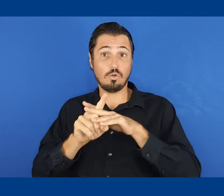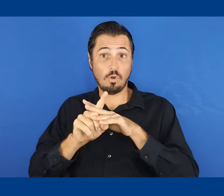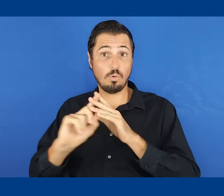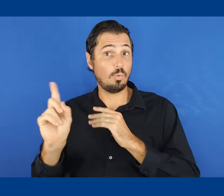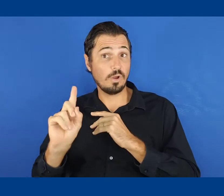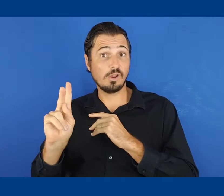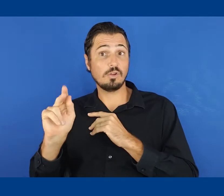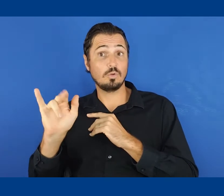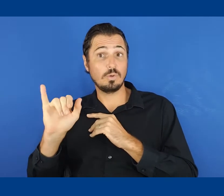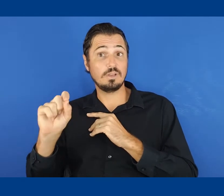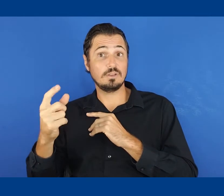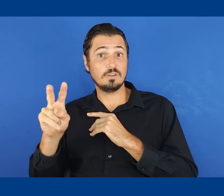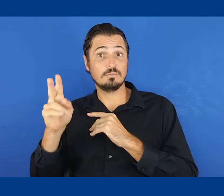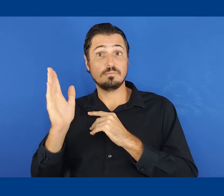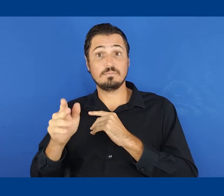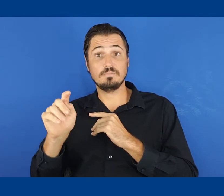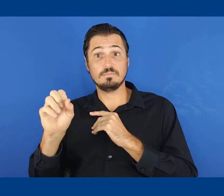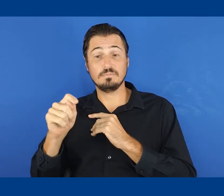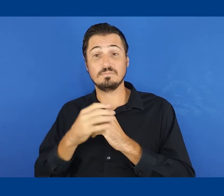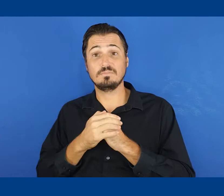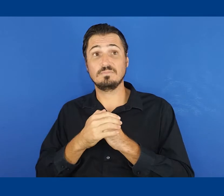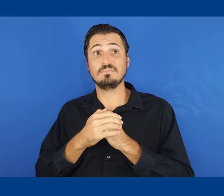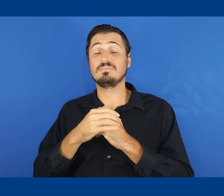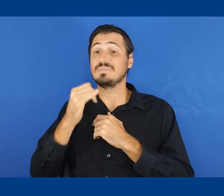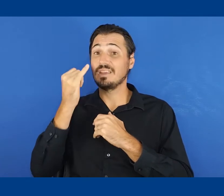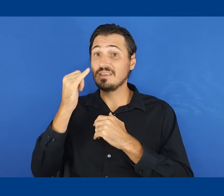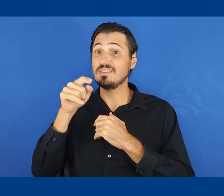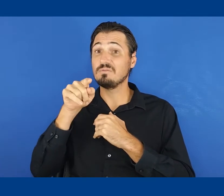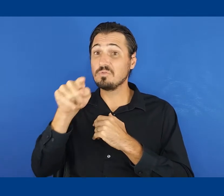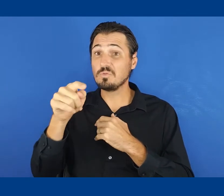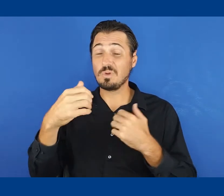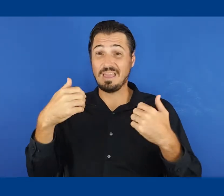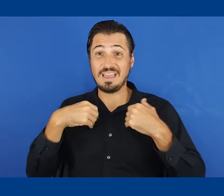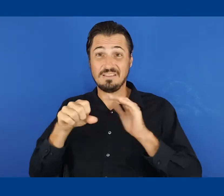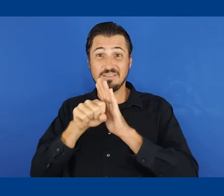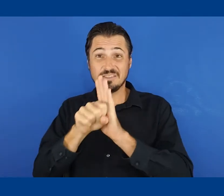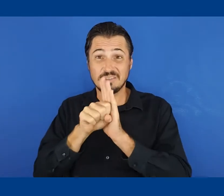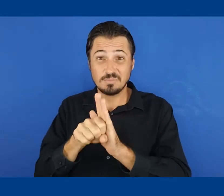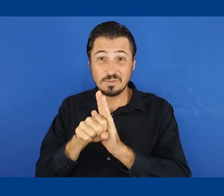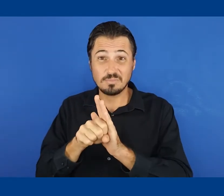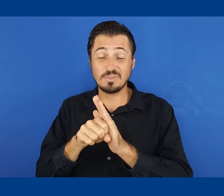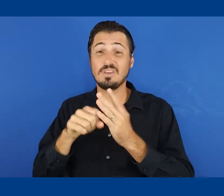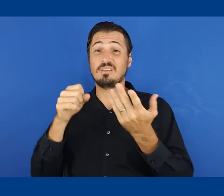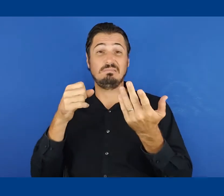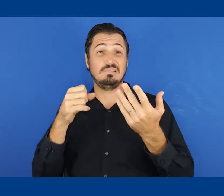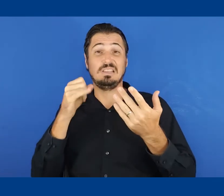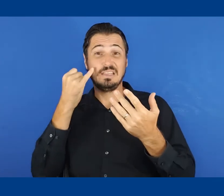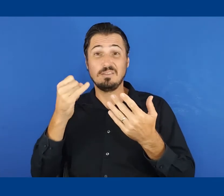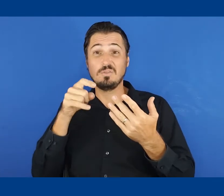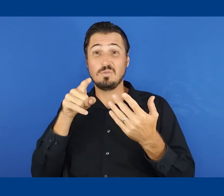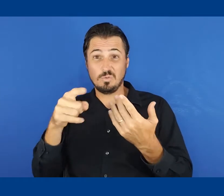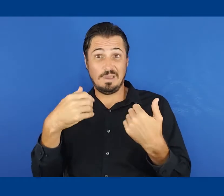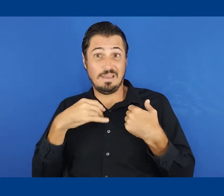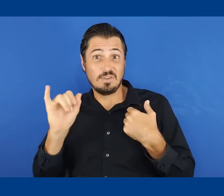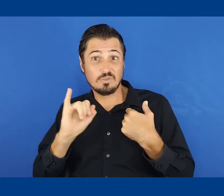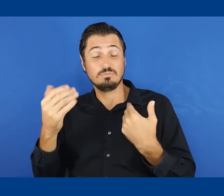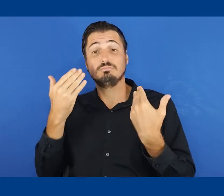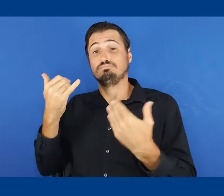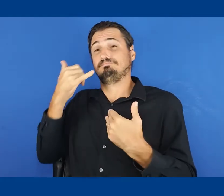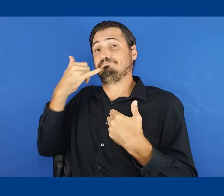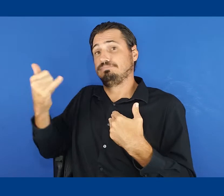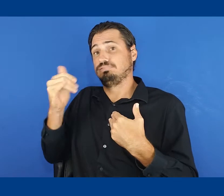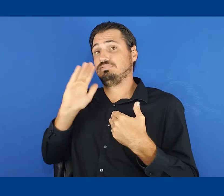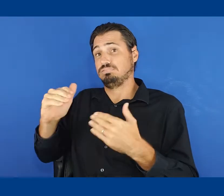kauai.gov/test. Folks, if you are experiencing symptoms and have health insurance, please contact your